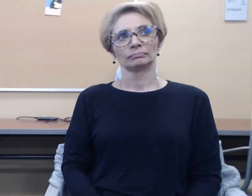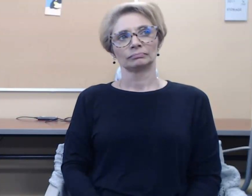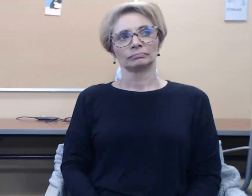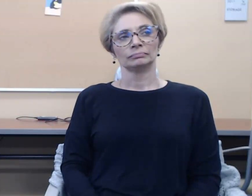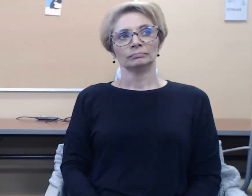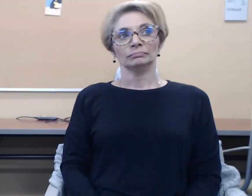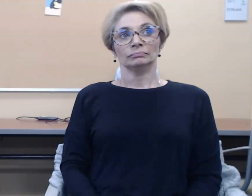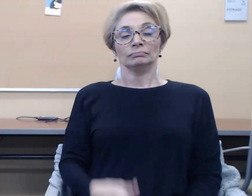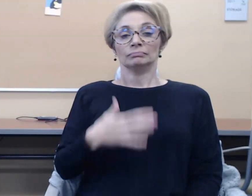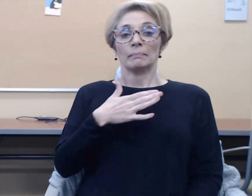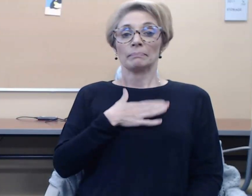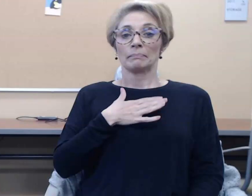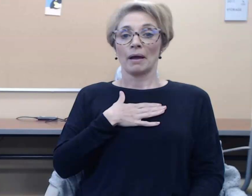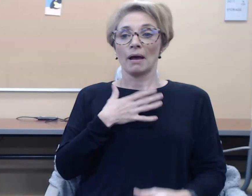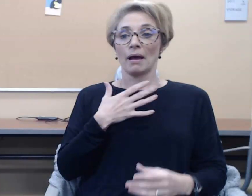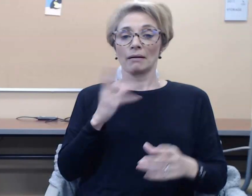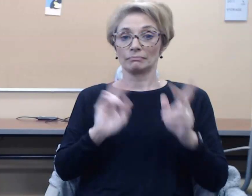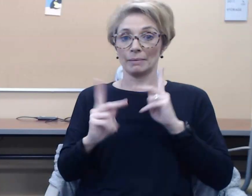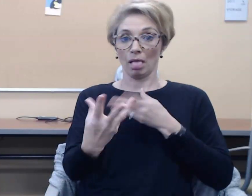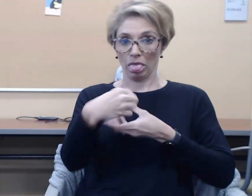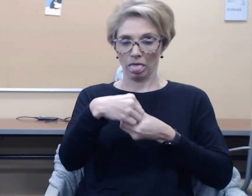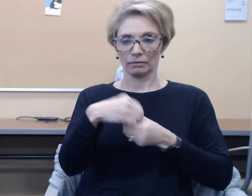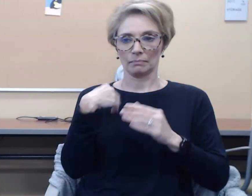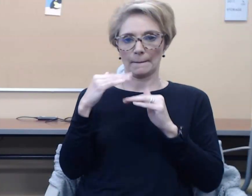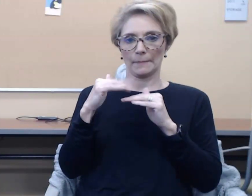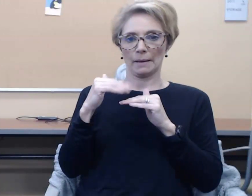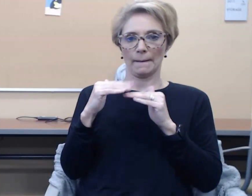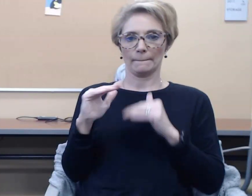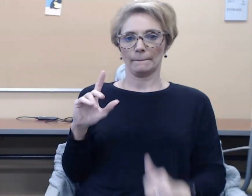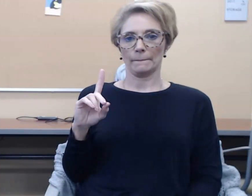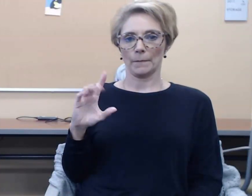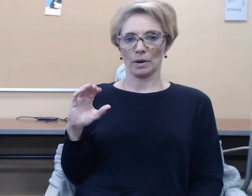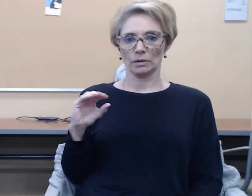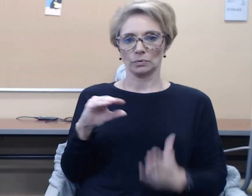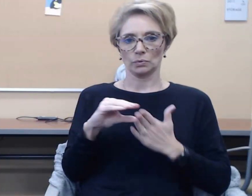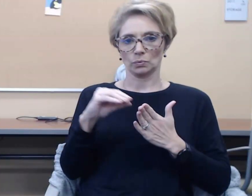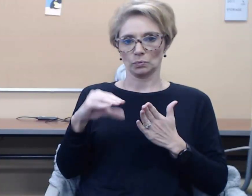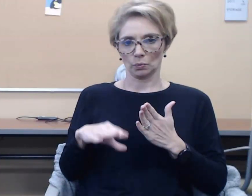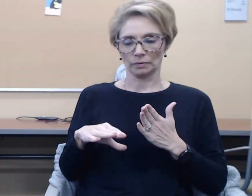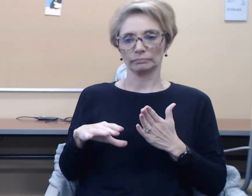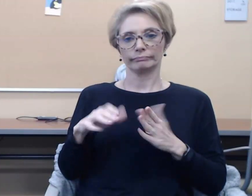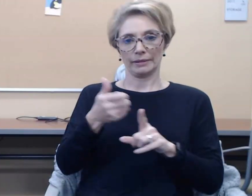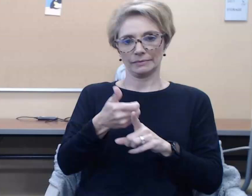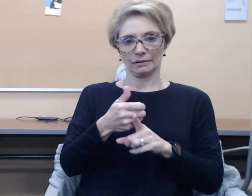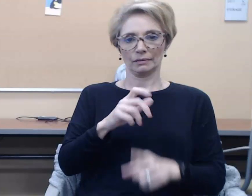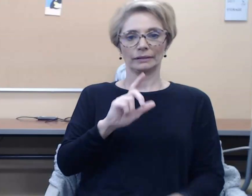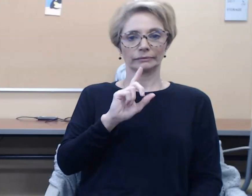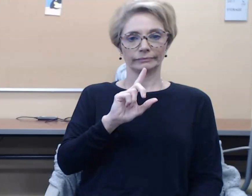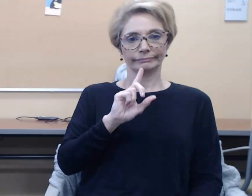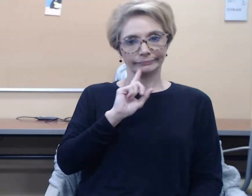For my participants, I would need a minimum of 100 students. They would have to be deaf or hard of hearing.